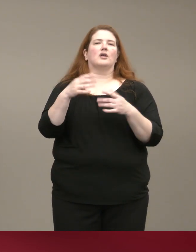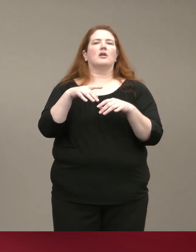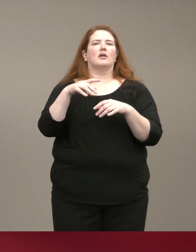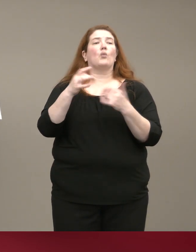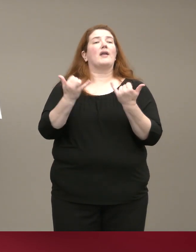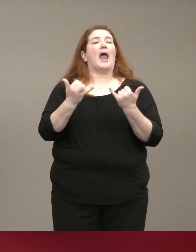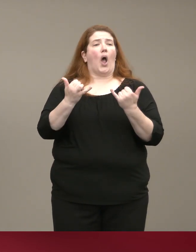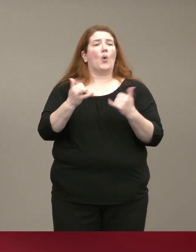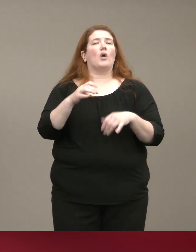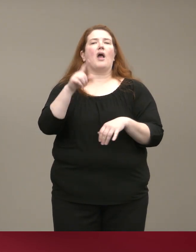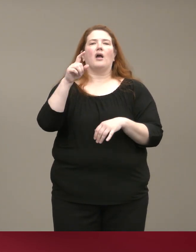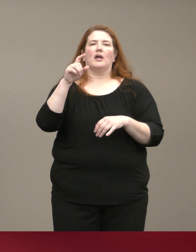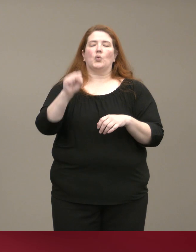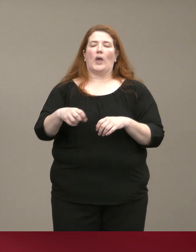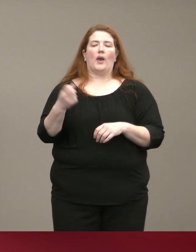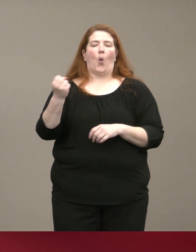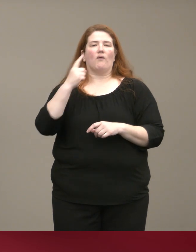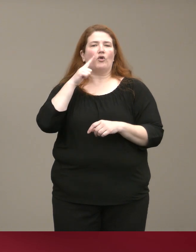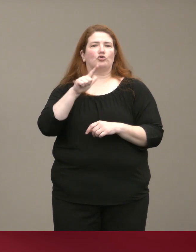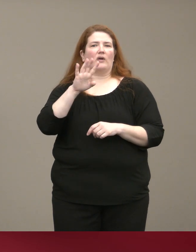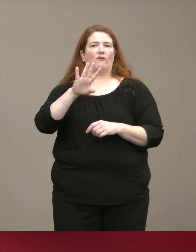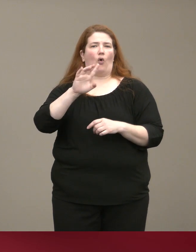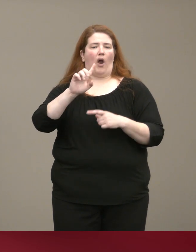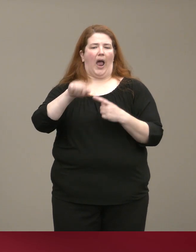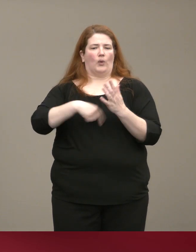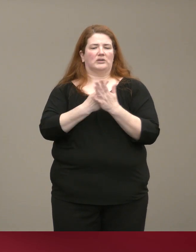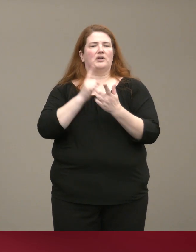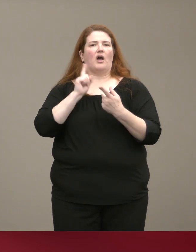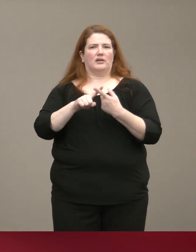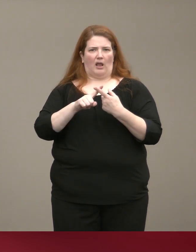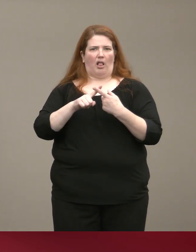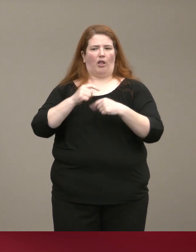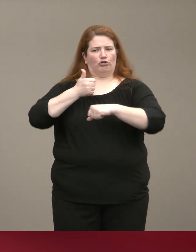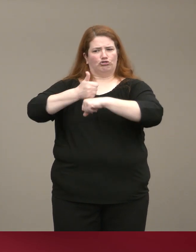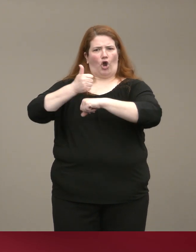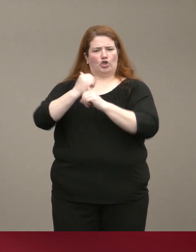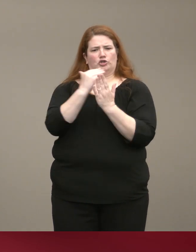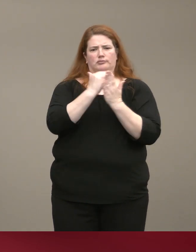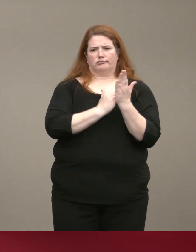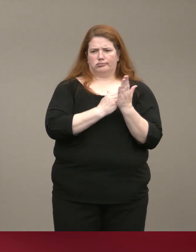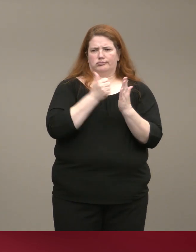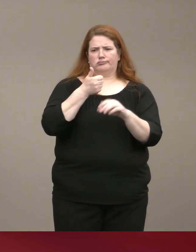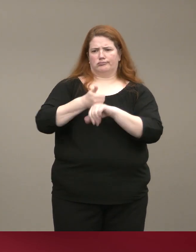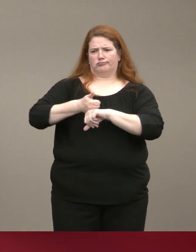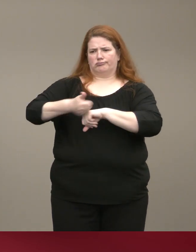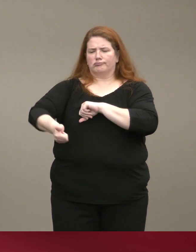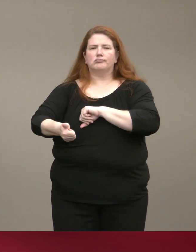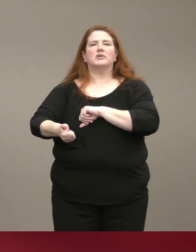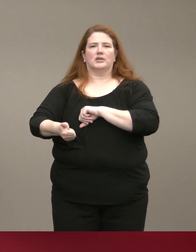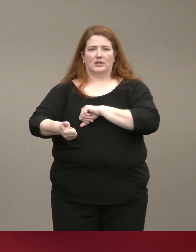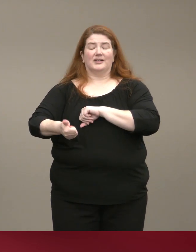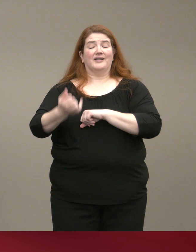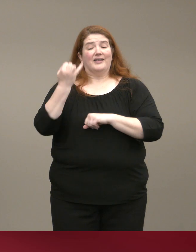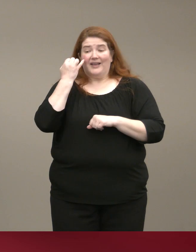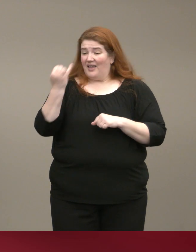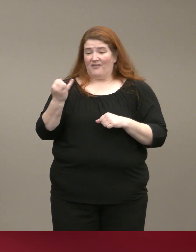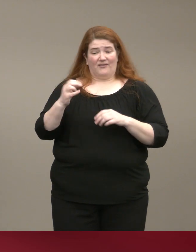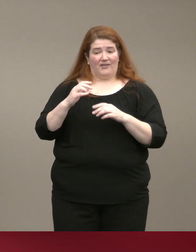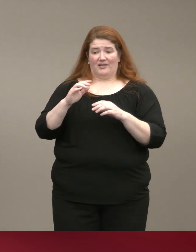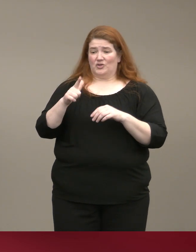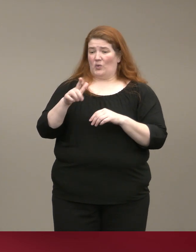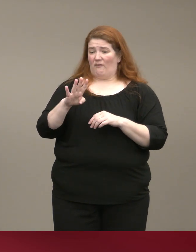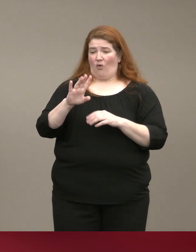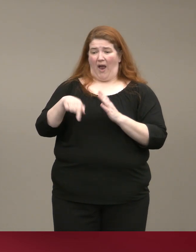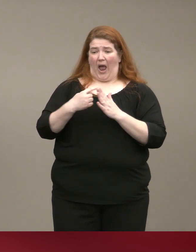to have charges issued. And if no charges are issued, those individuals will be released under the laws of the state of Missouri. So depending on if